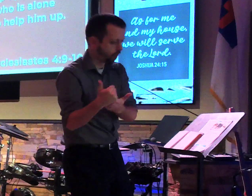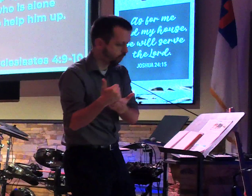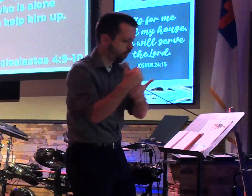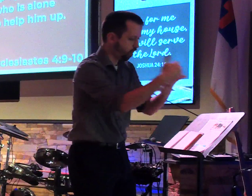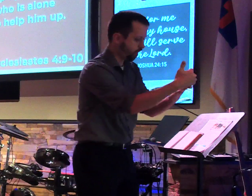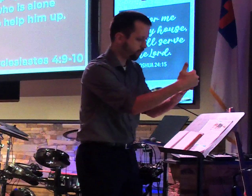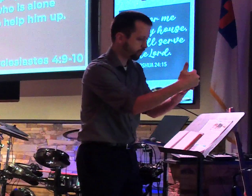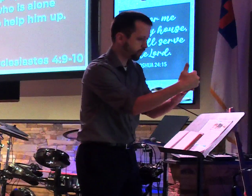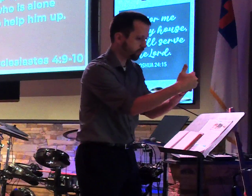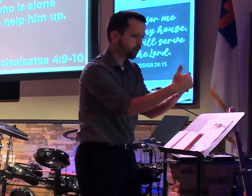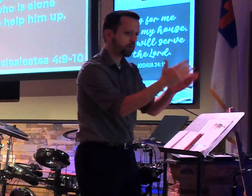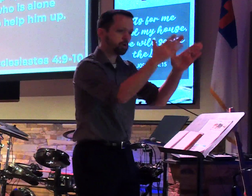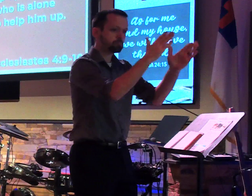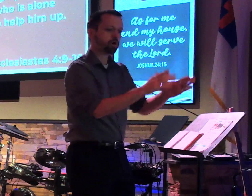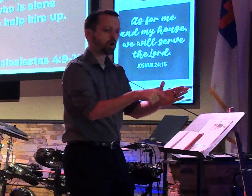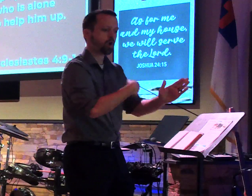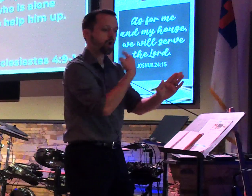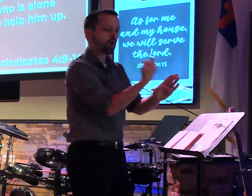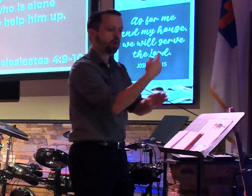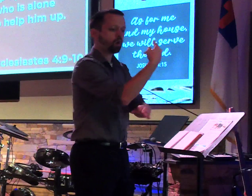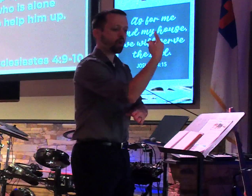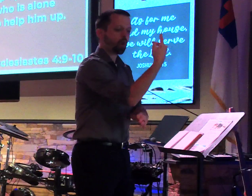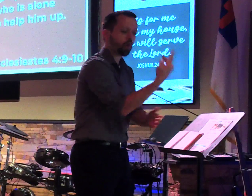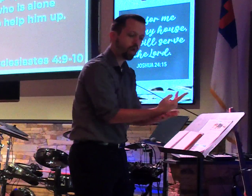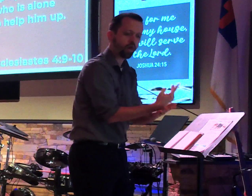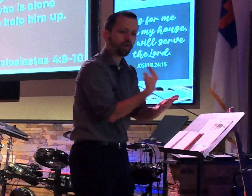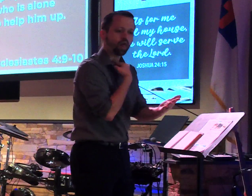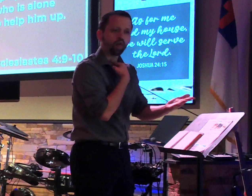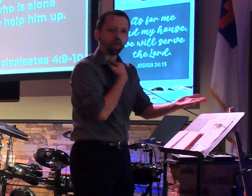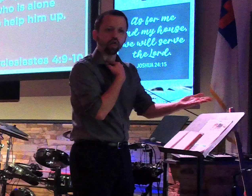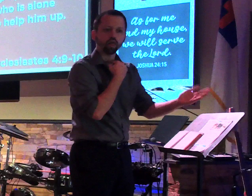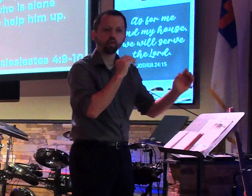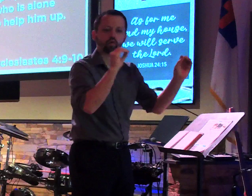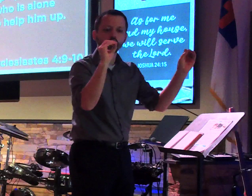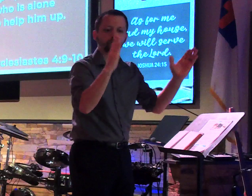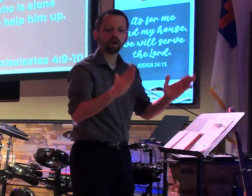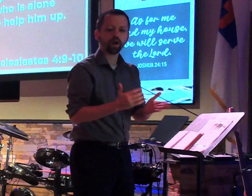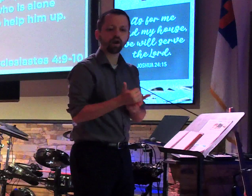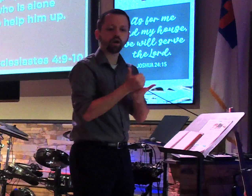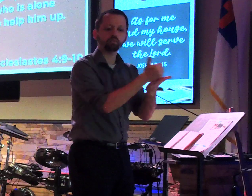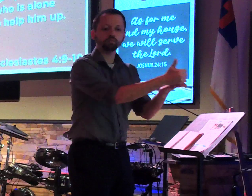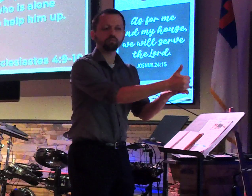companion. Woe to him who is alone when he falls and has no one to help him up.